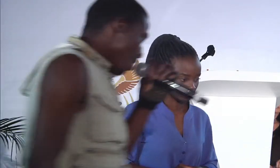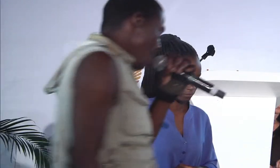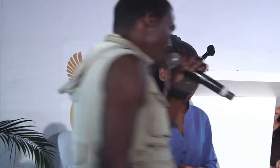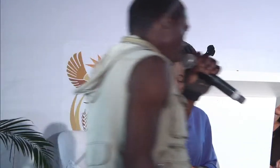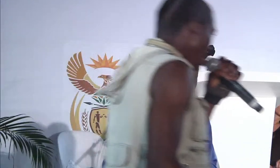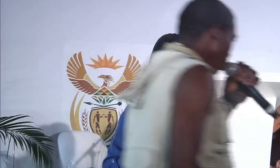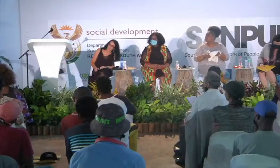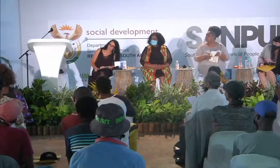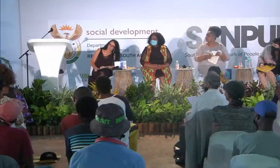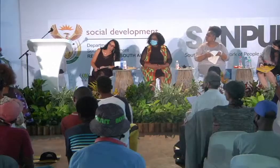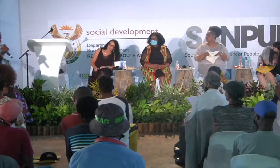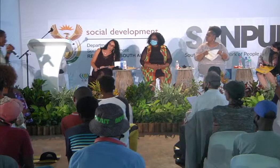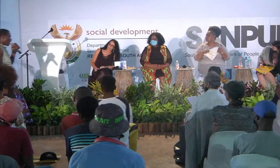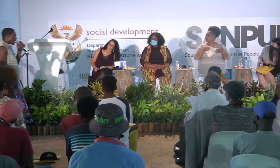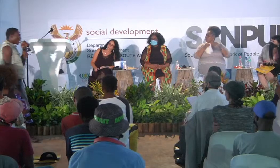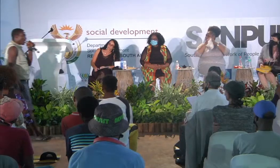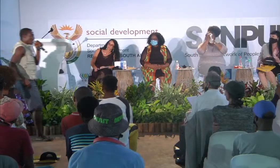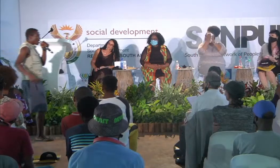Lolu